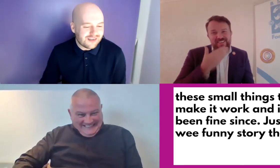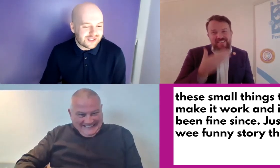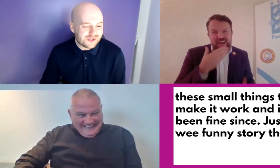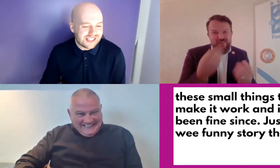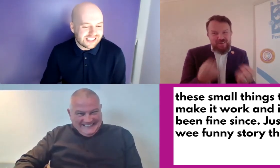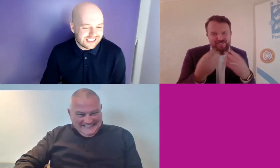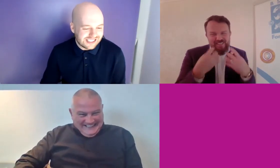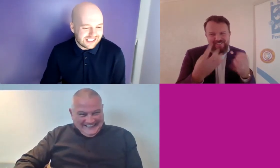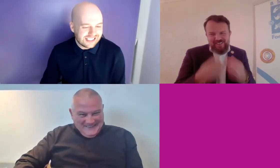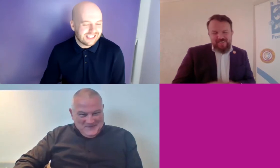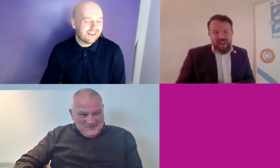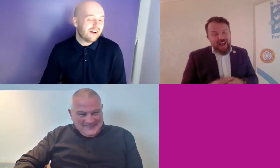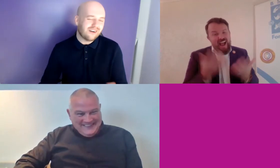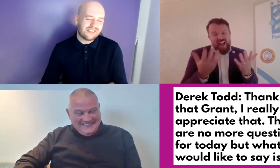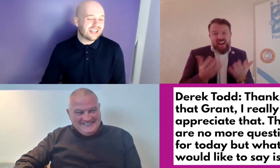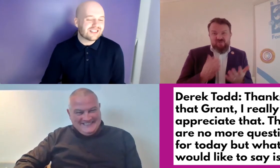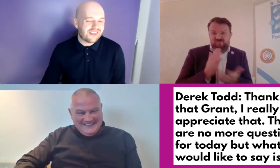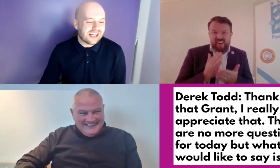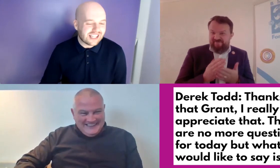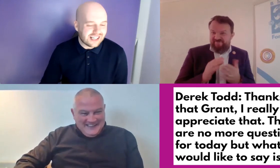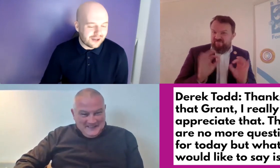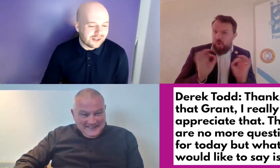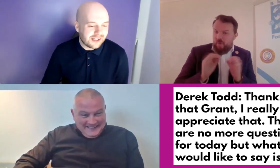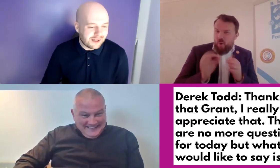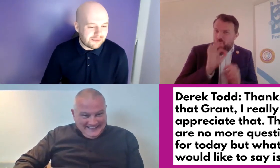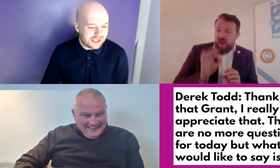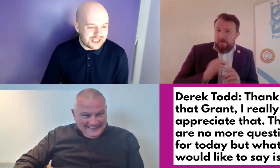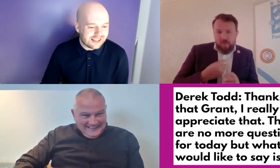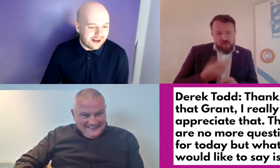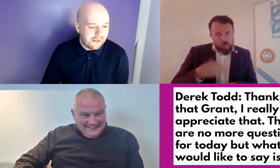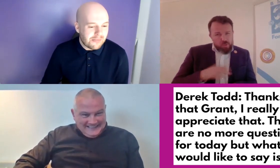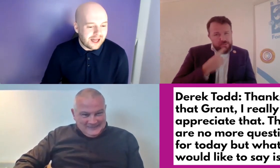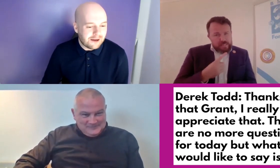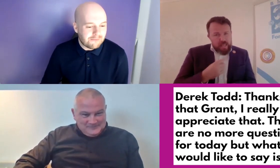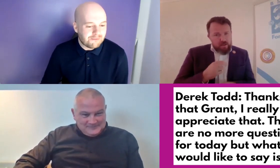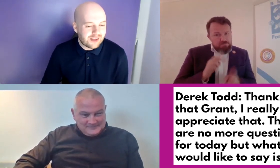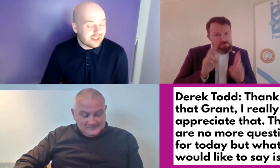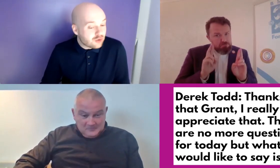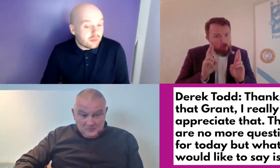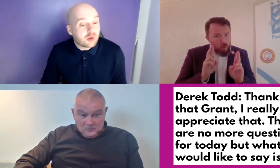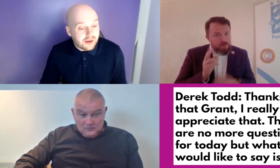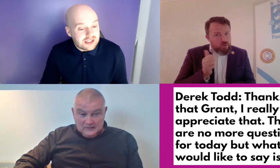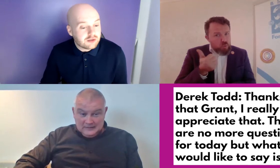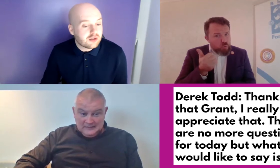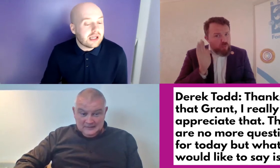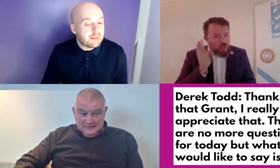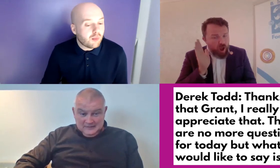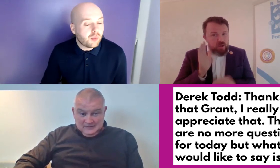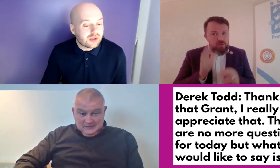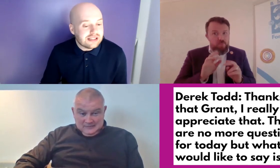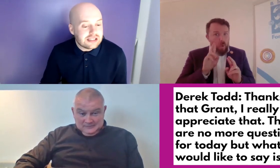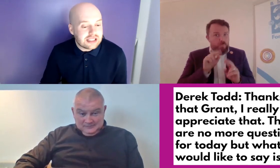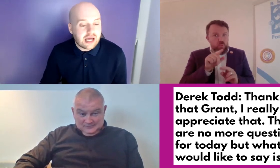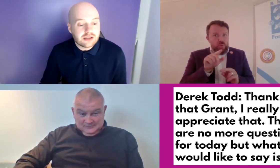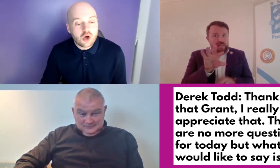wee funny story there. Thanks for that, Grant. I really appreciate that. There's no more questions for today, but what I